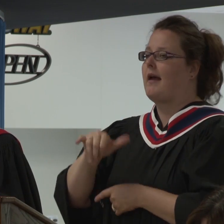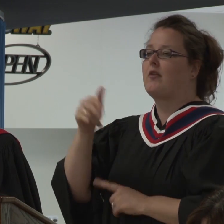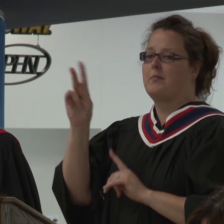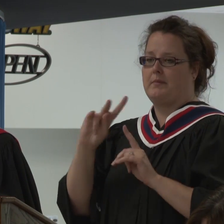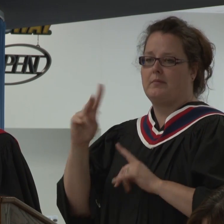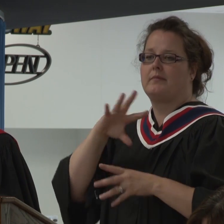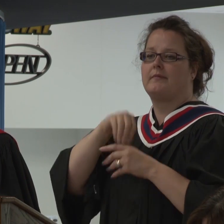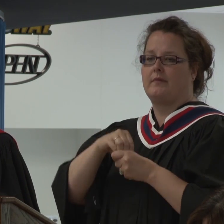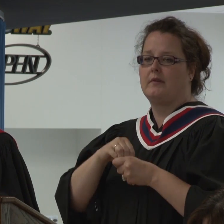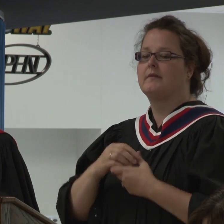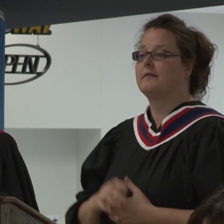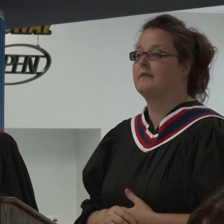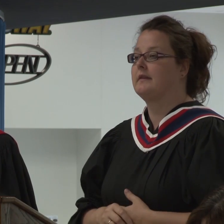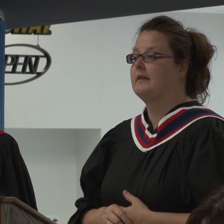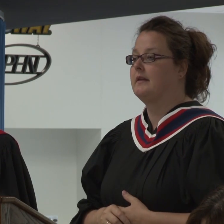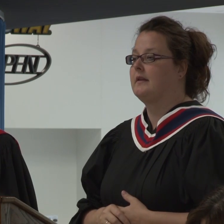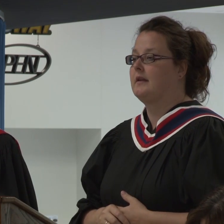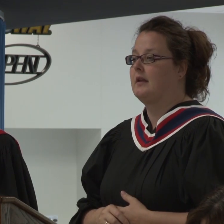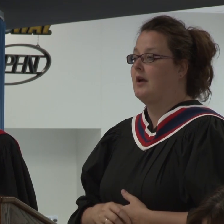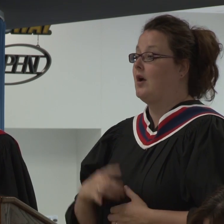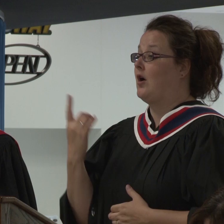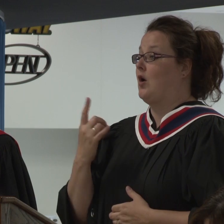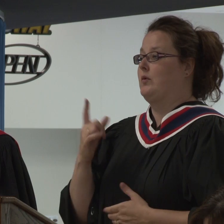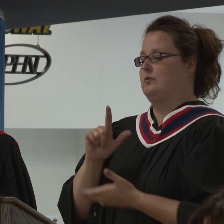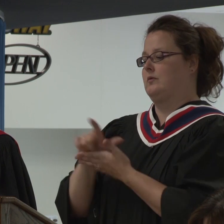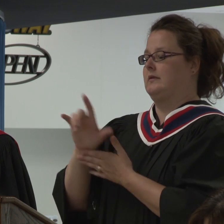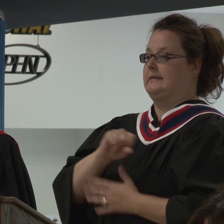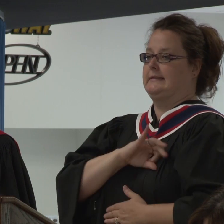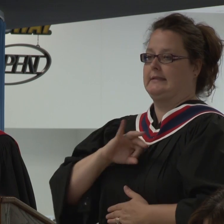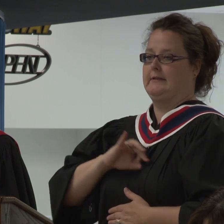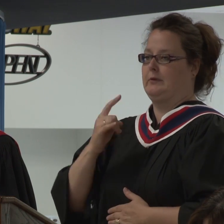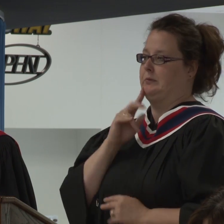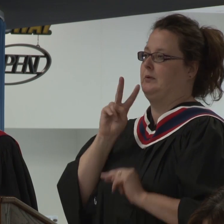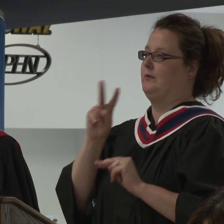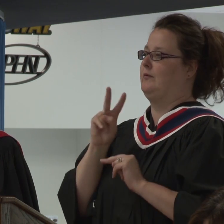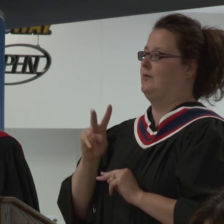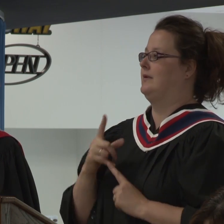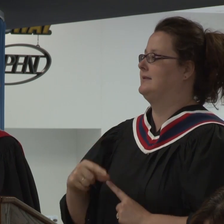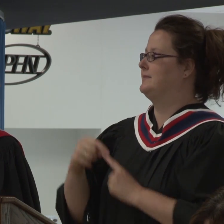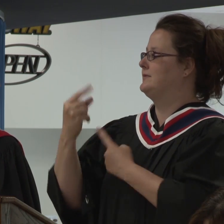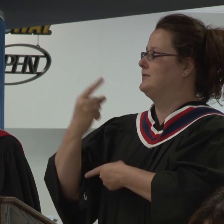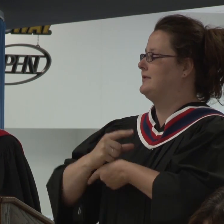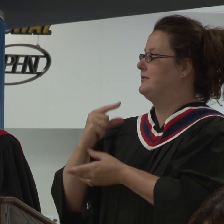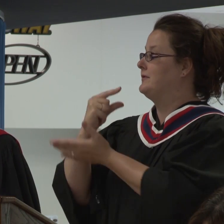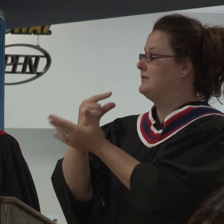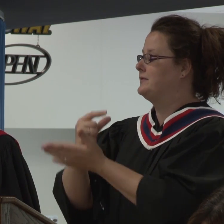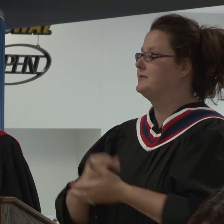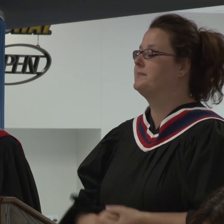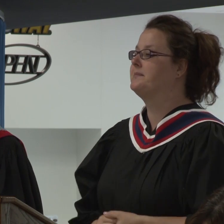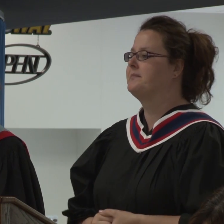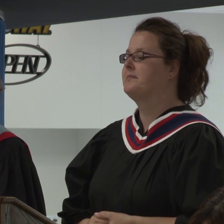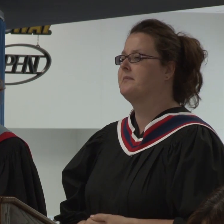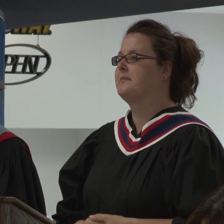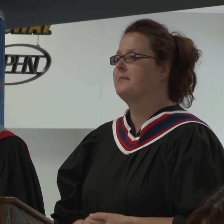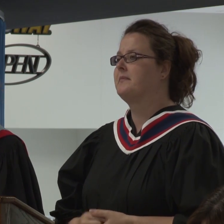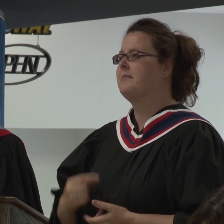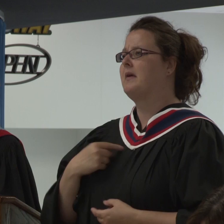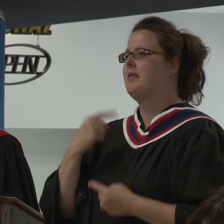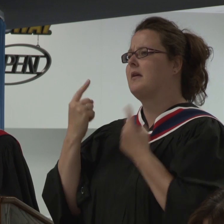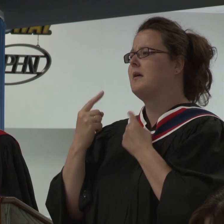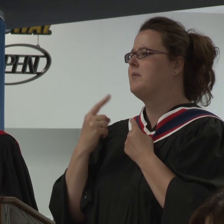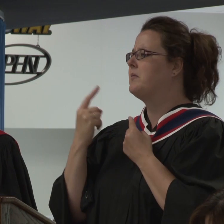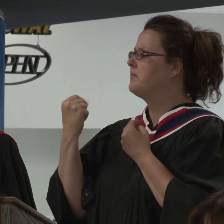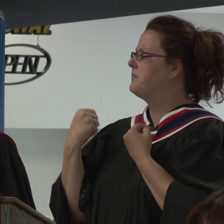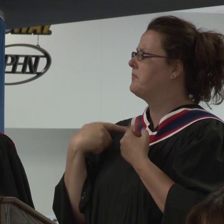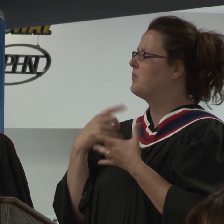as all members of the college family look forward to these wonderful ceremonies and celebrations. As I considered what thoughts I most wanted to share